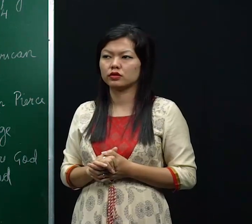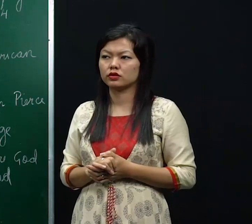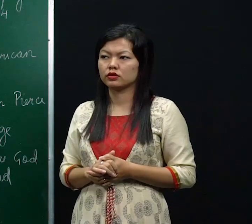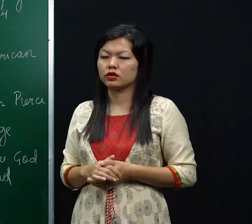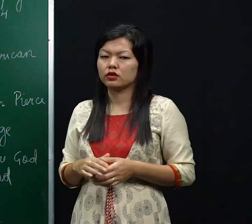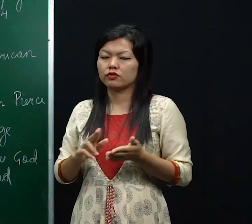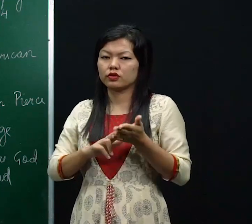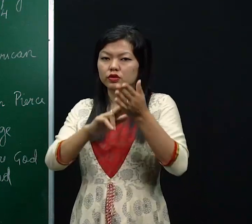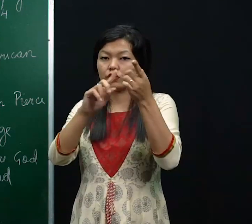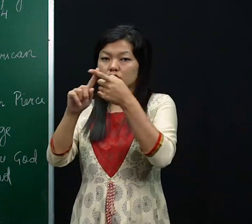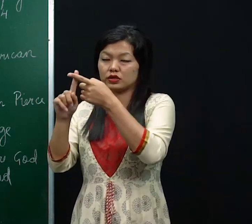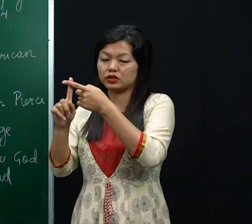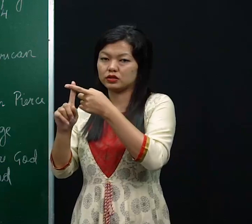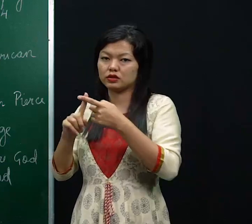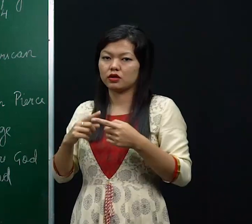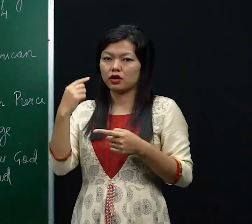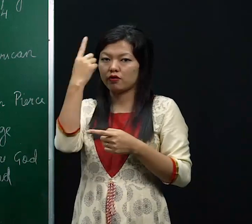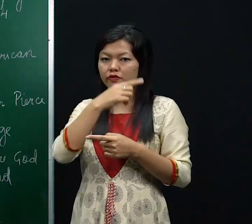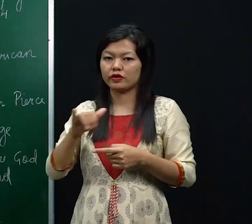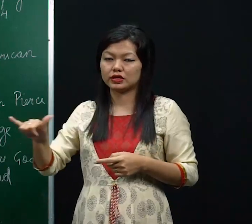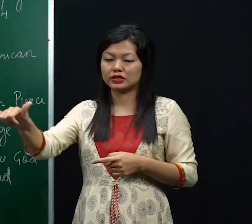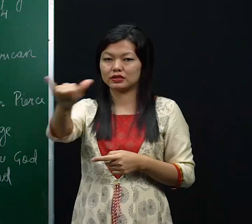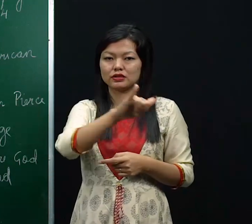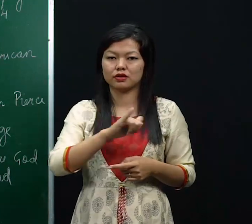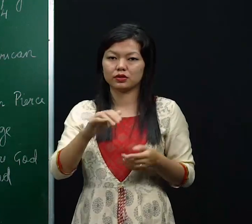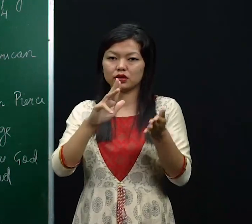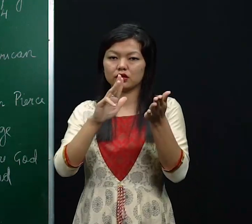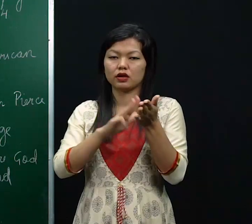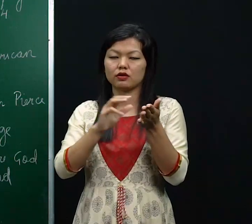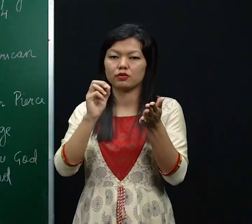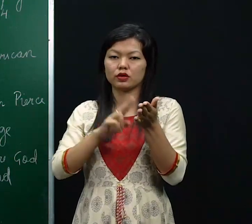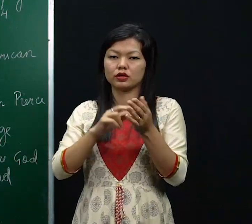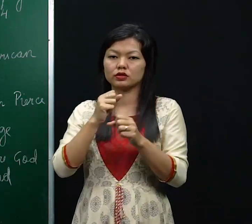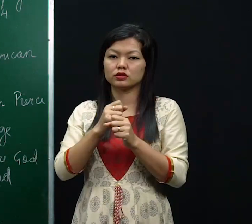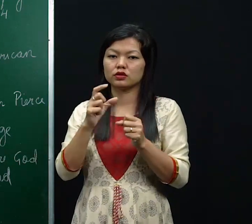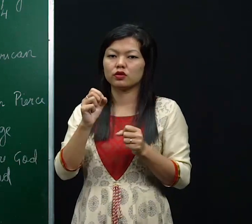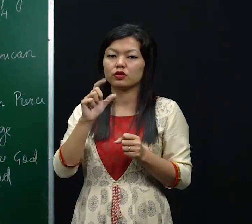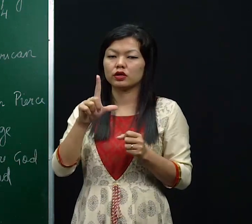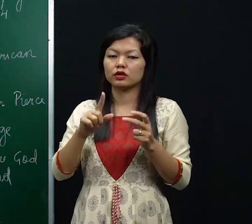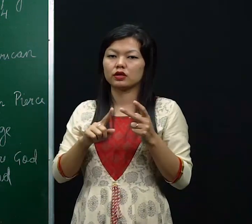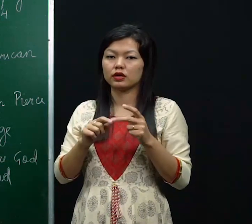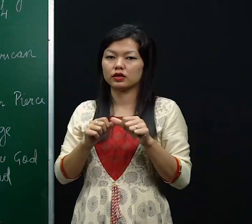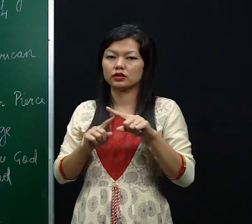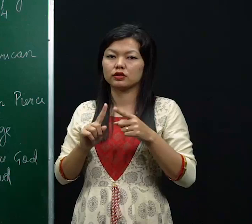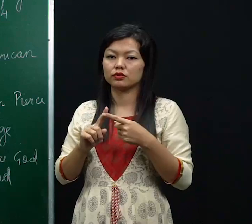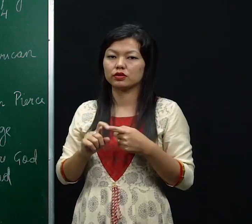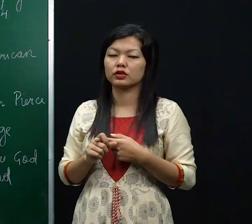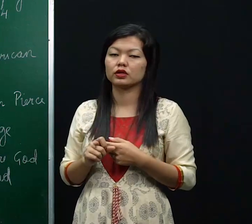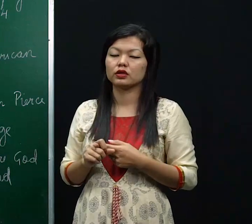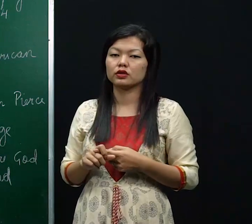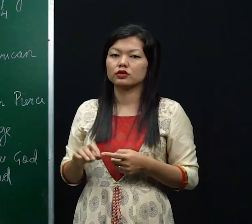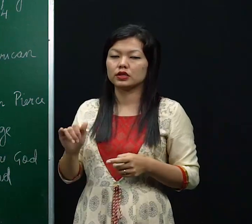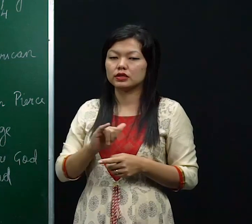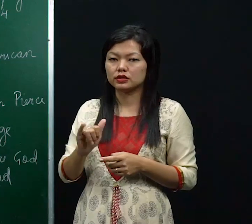Mongoloid race. And so there are numbers of races around the world, and these people consider themselves to be